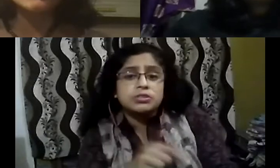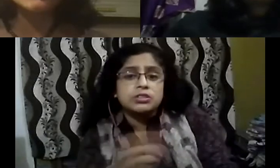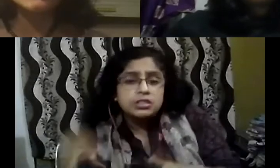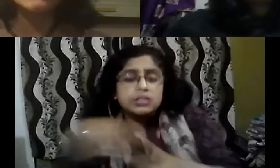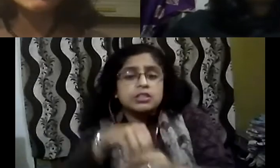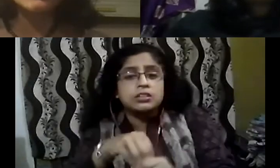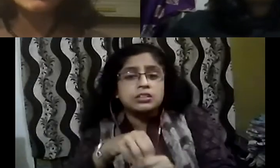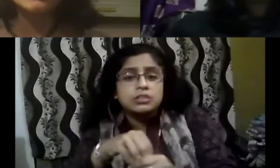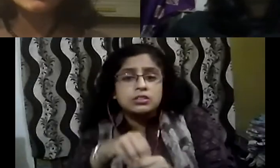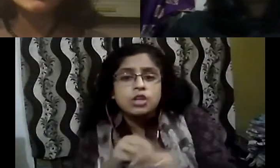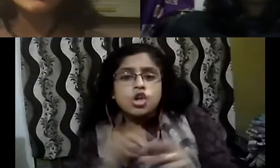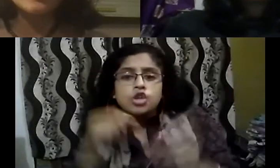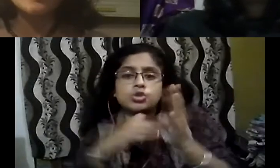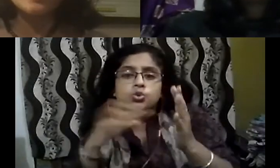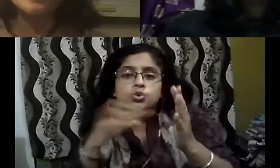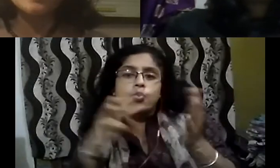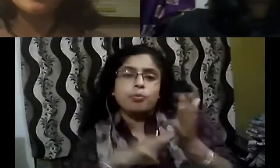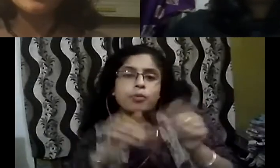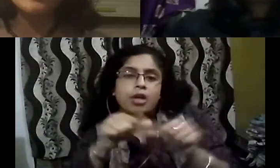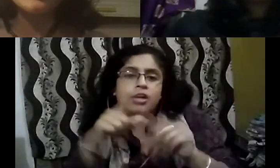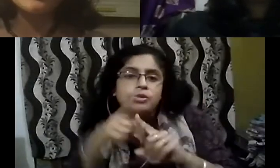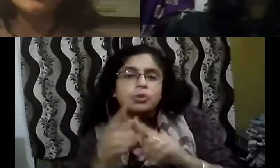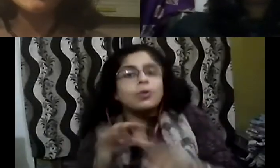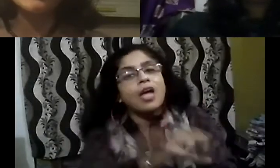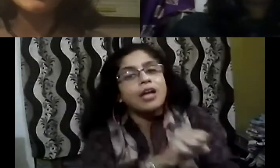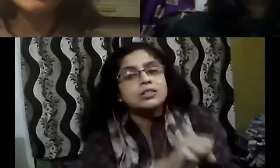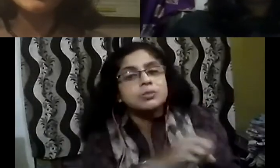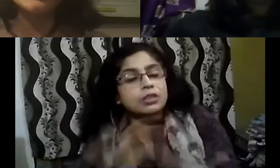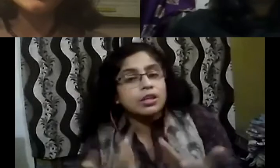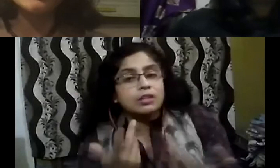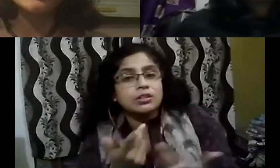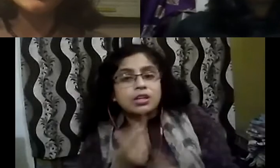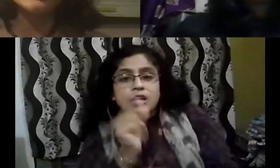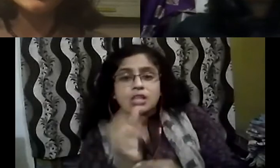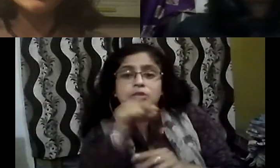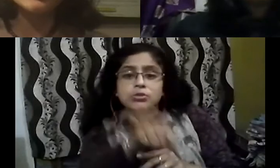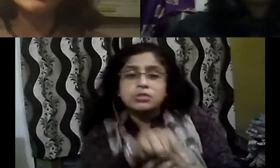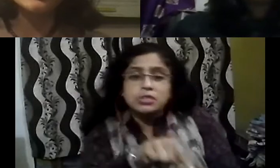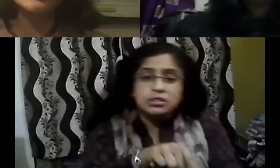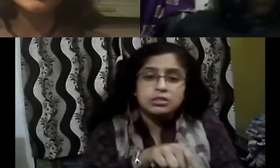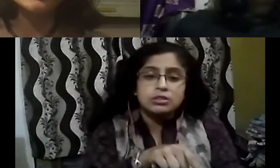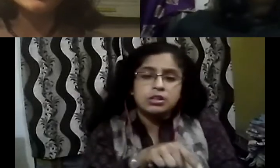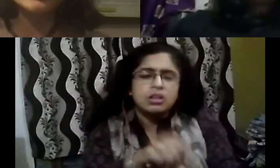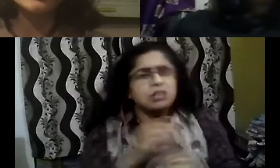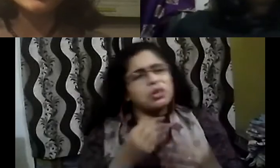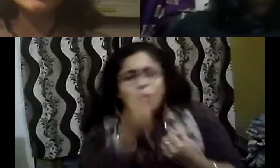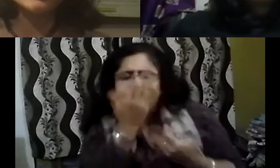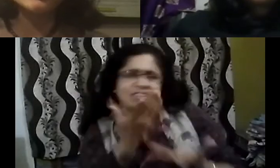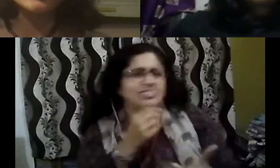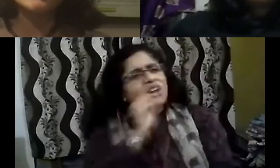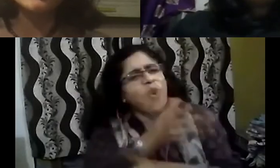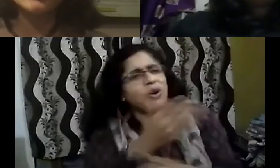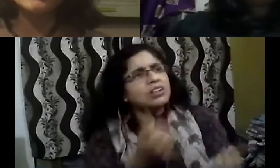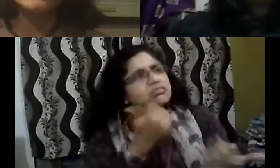that Zomato app should be accessible in a such a way that she can use and she will feel the comfort while doing